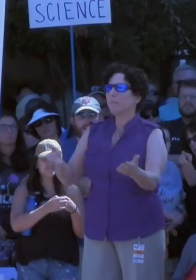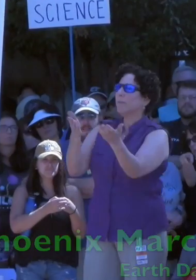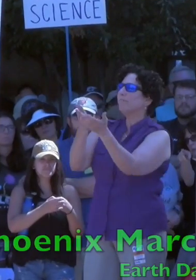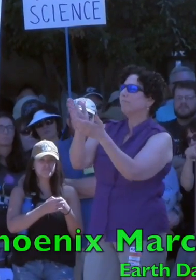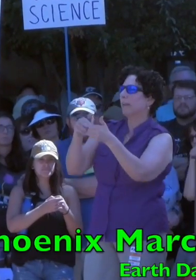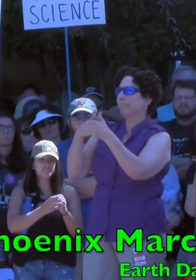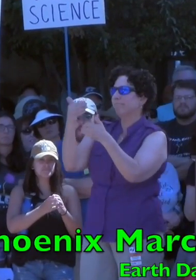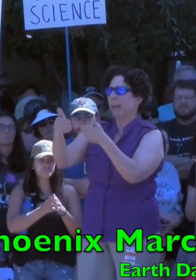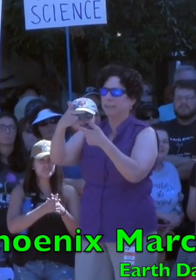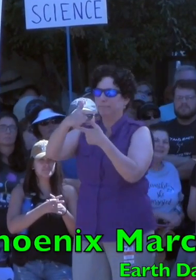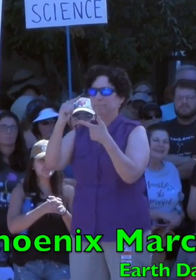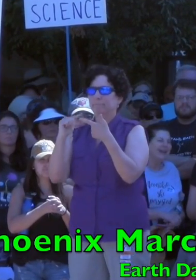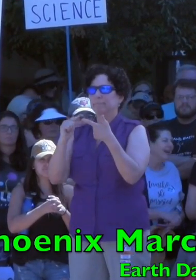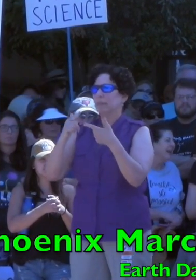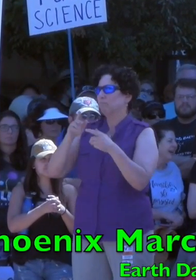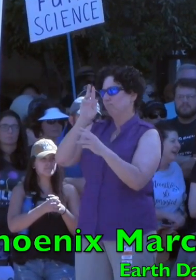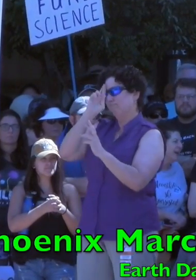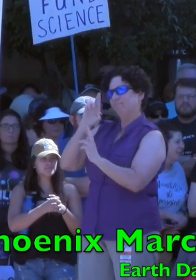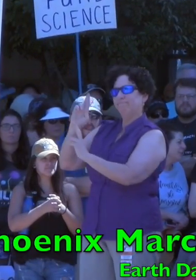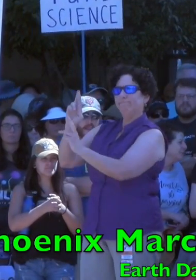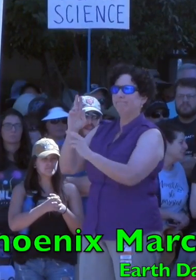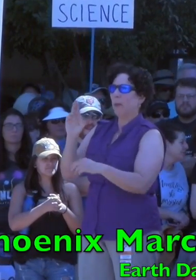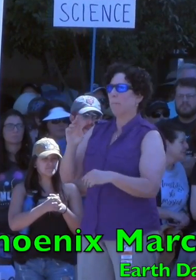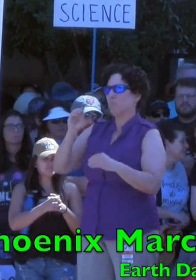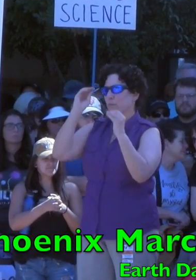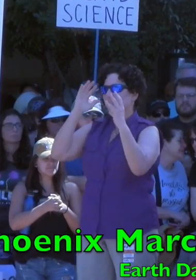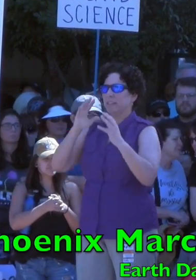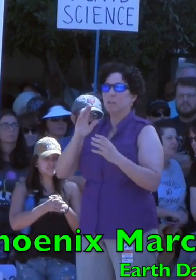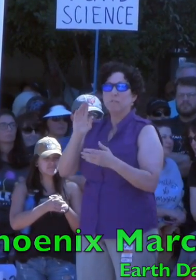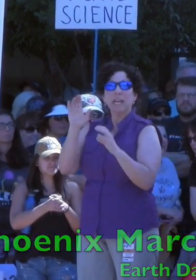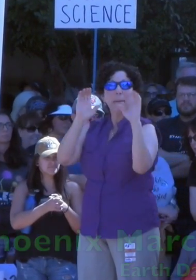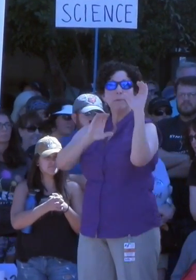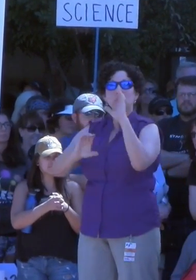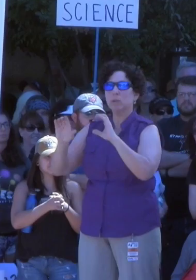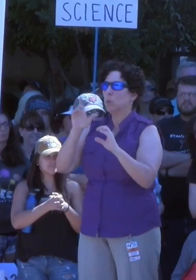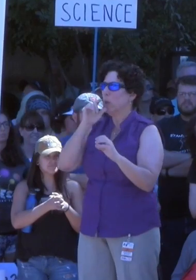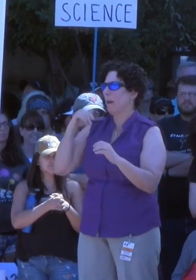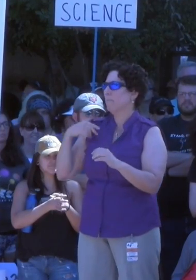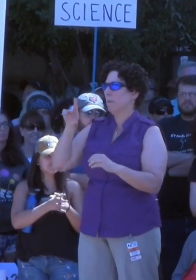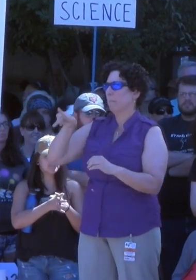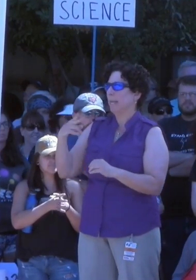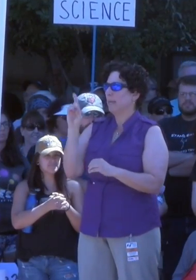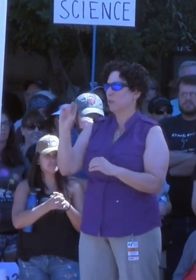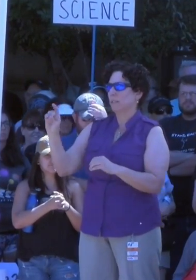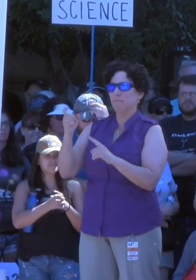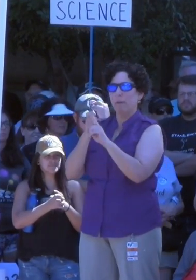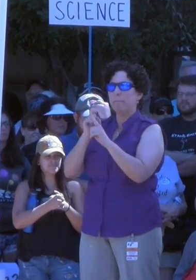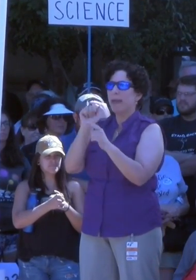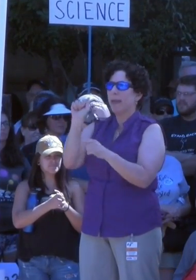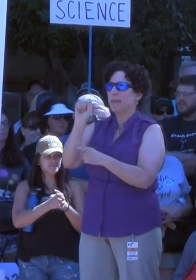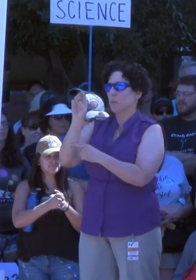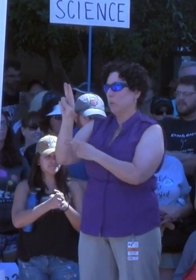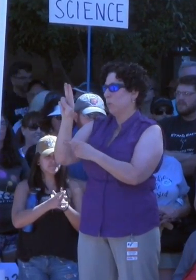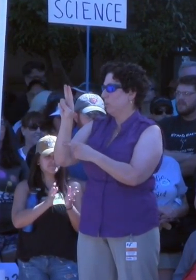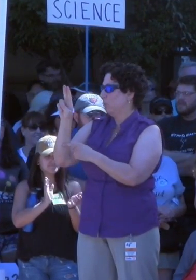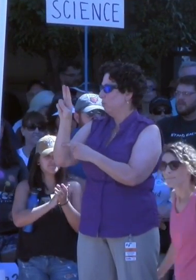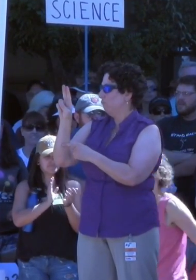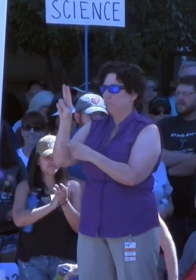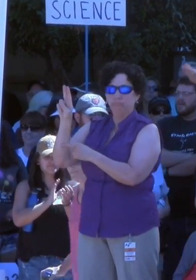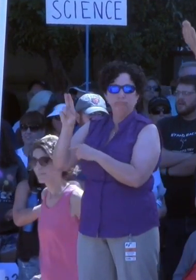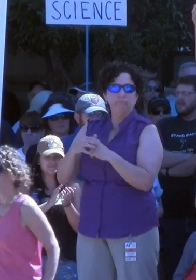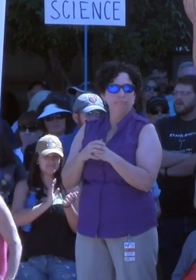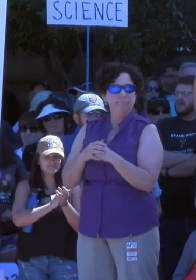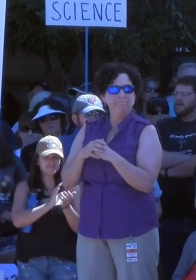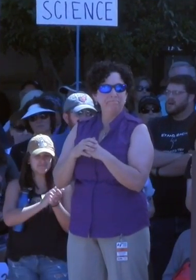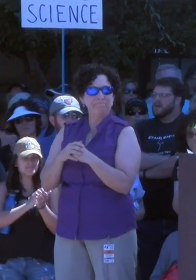All right, next up we have a distinguished professor of chemistry who got his PhD from Arizona State University.